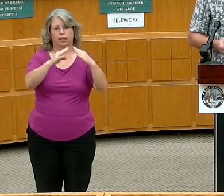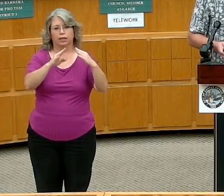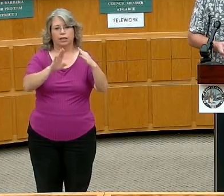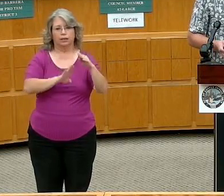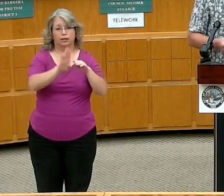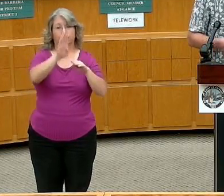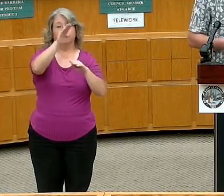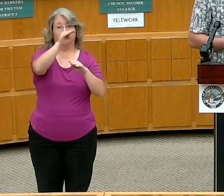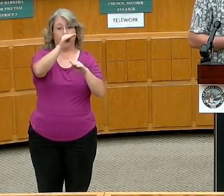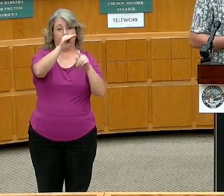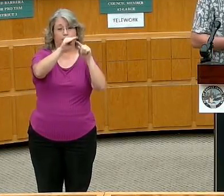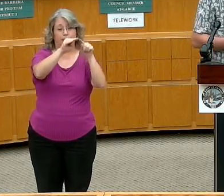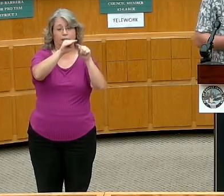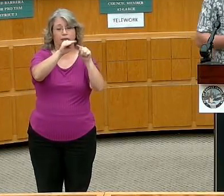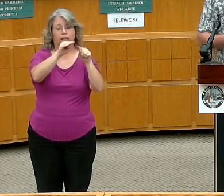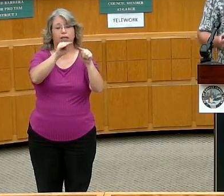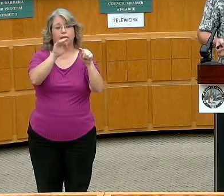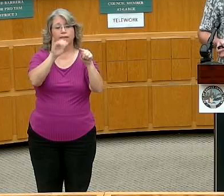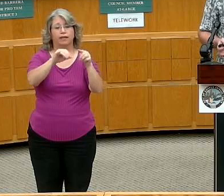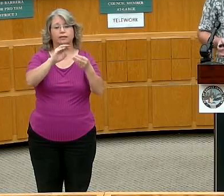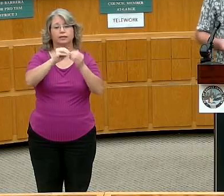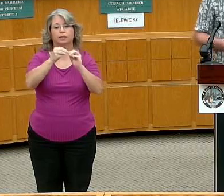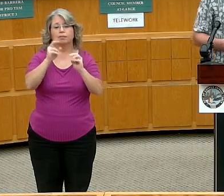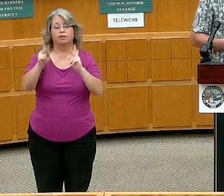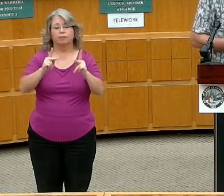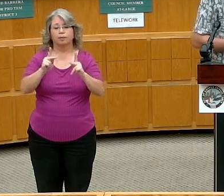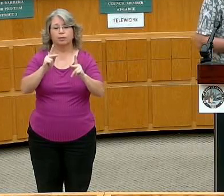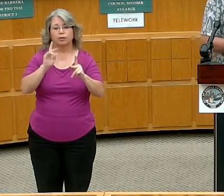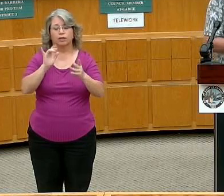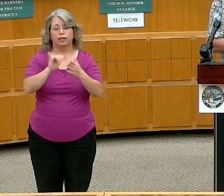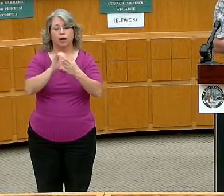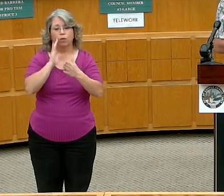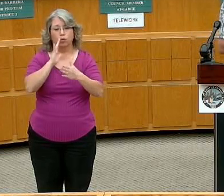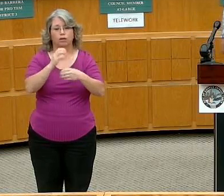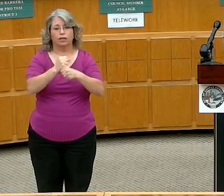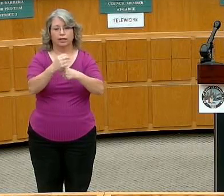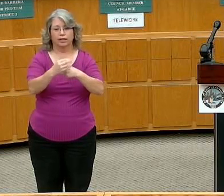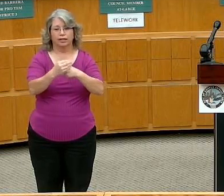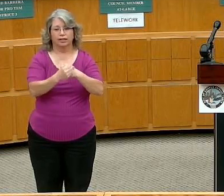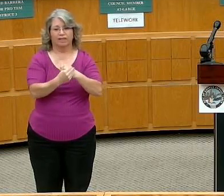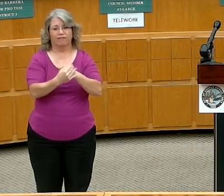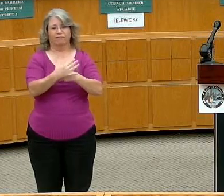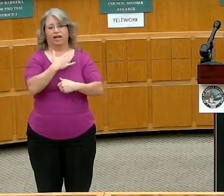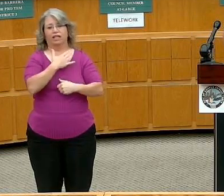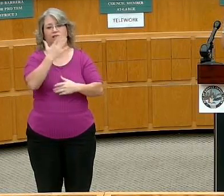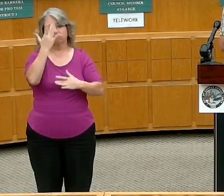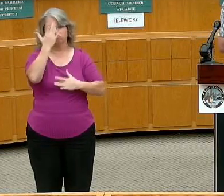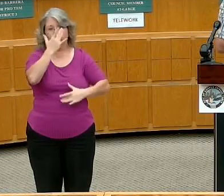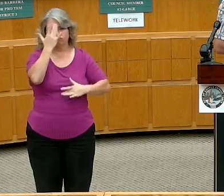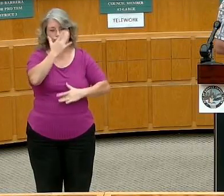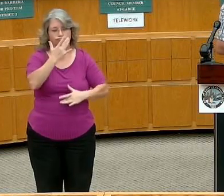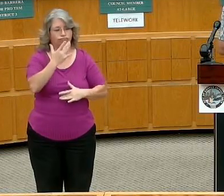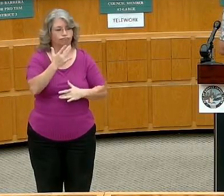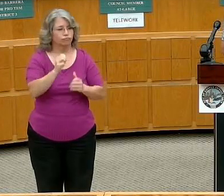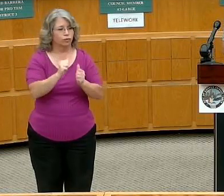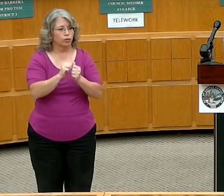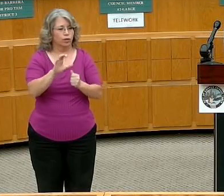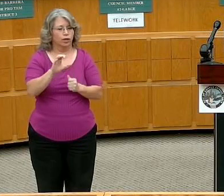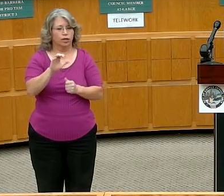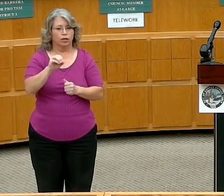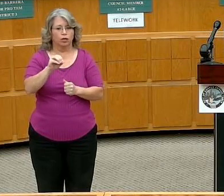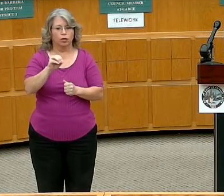at the peak. So you're looking at the majority of the population contracting